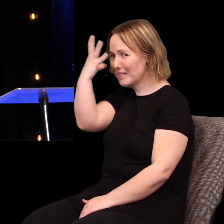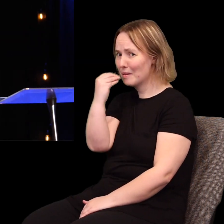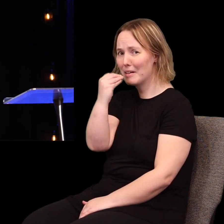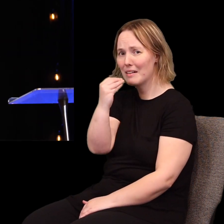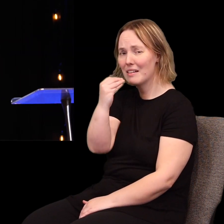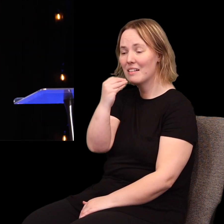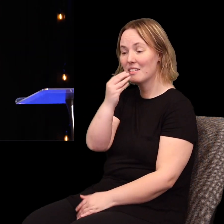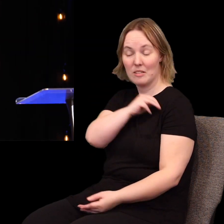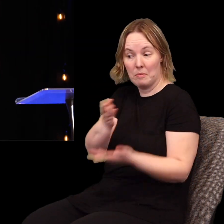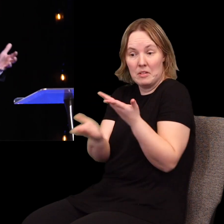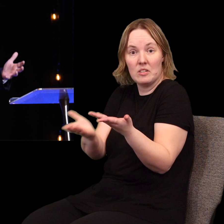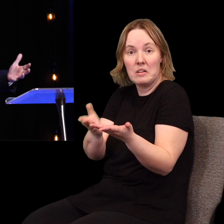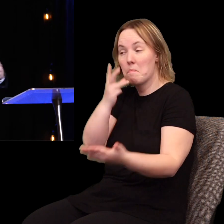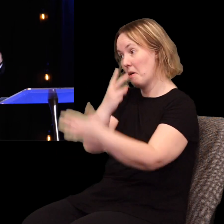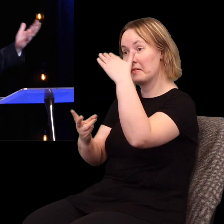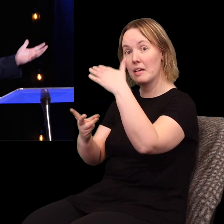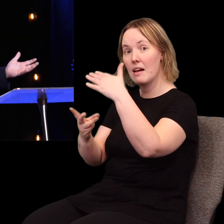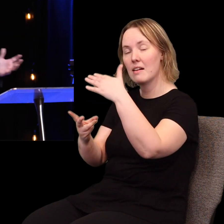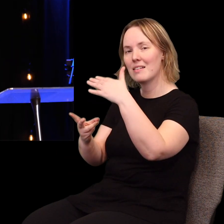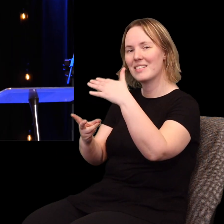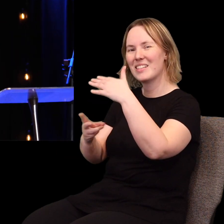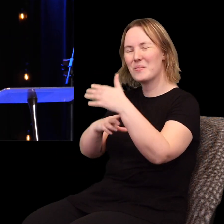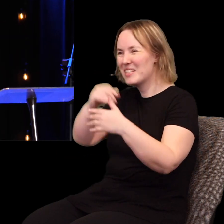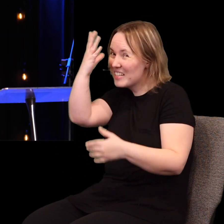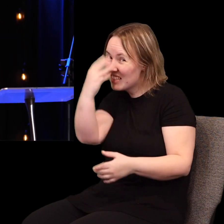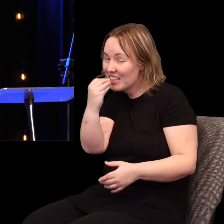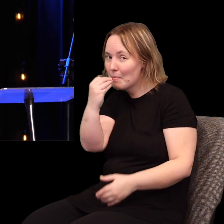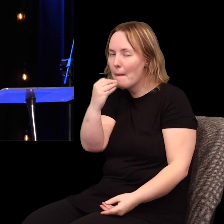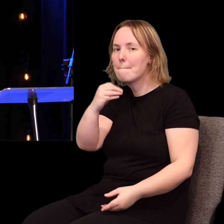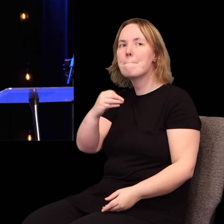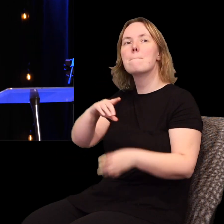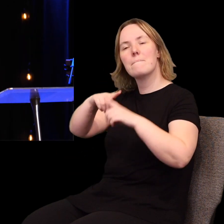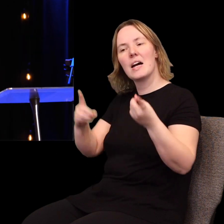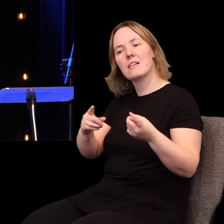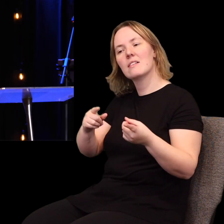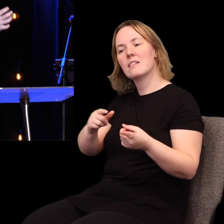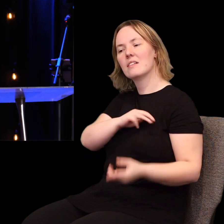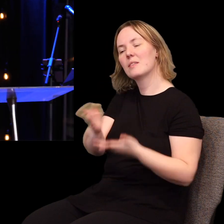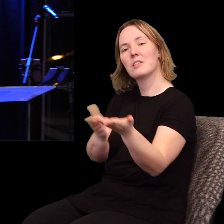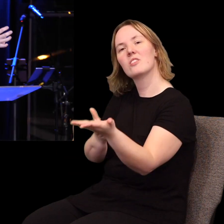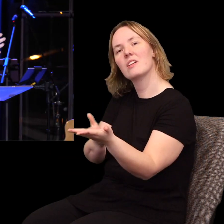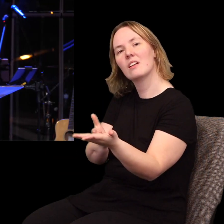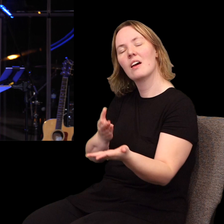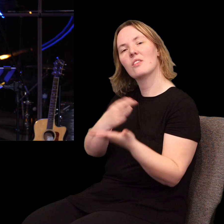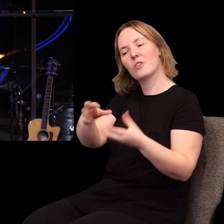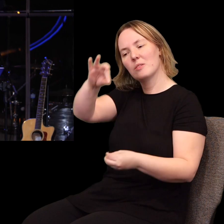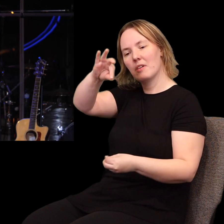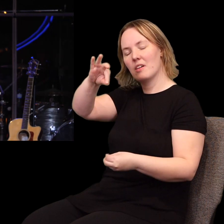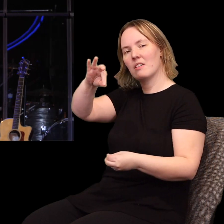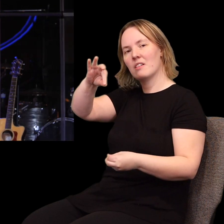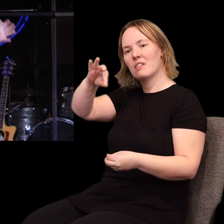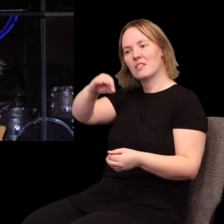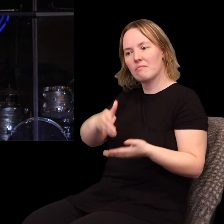Zechariah wasn't sleeping because he had been ministering at this time. He'd been prophesying. So he wasn't technically asleep. But basically, he's prophesying, ministering. Then the